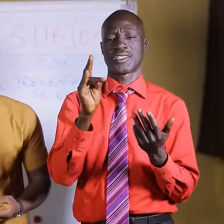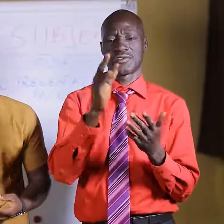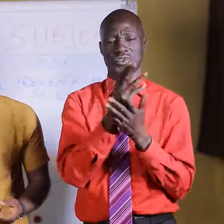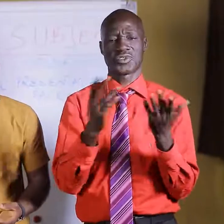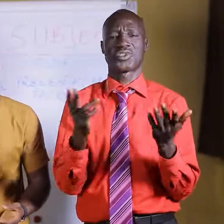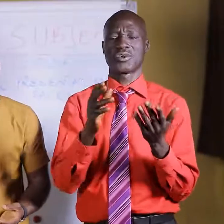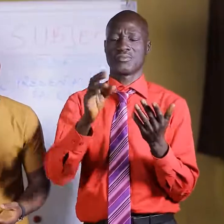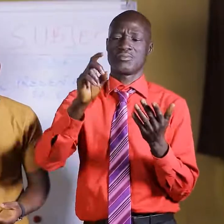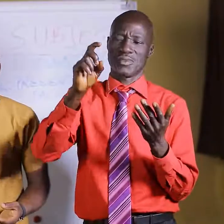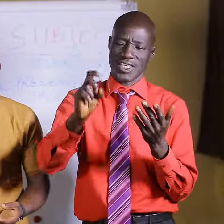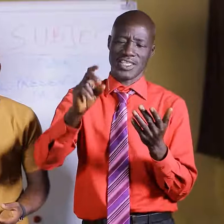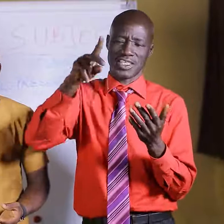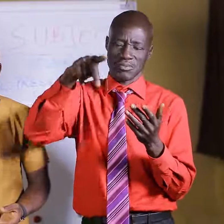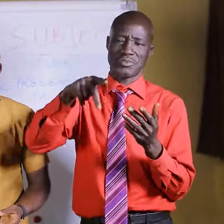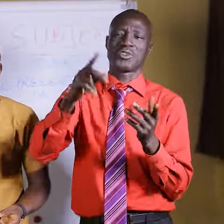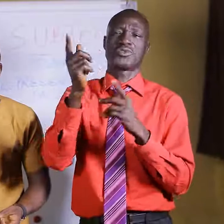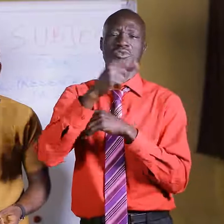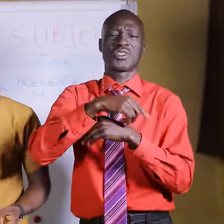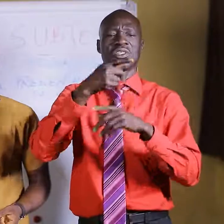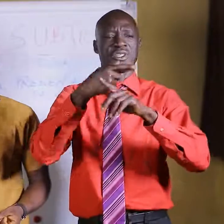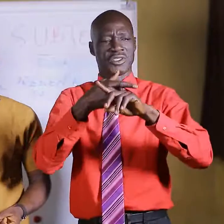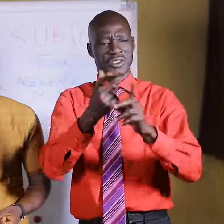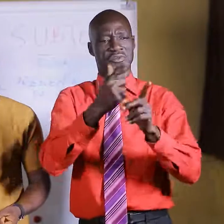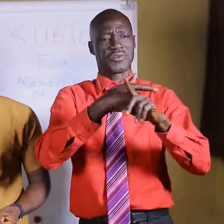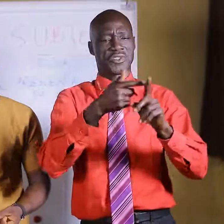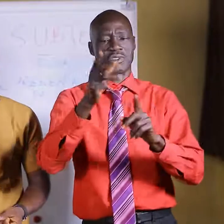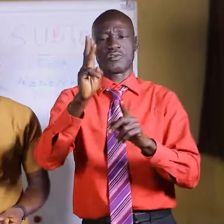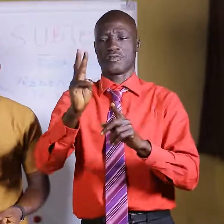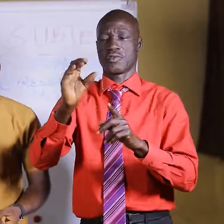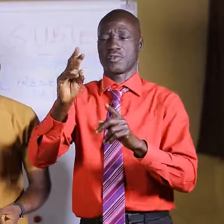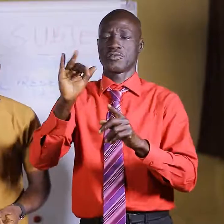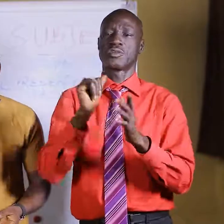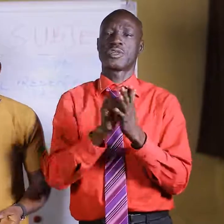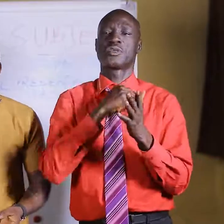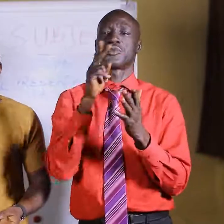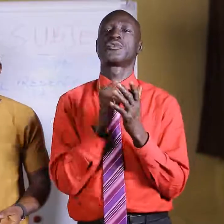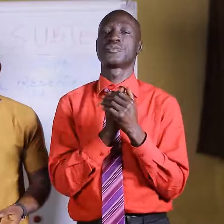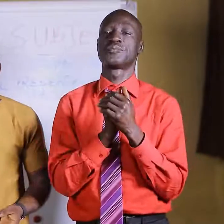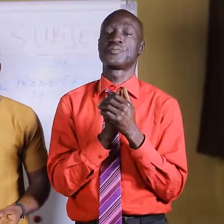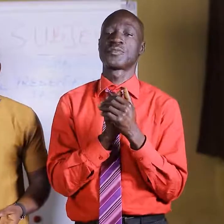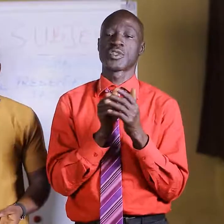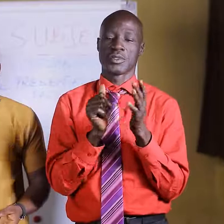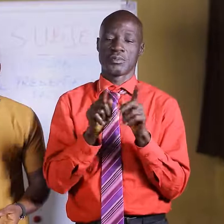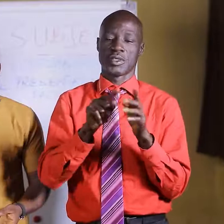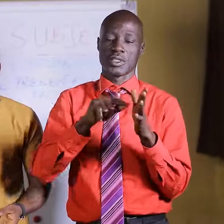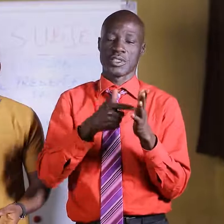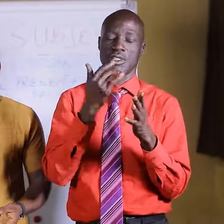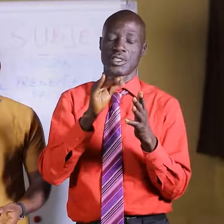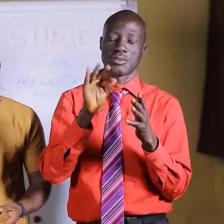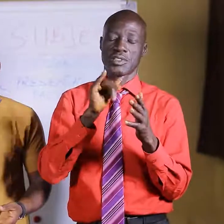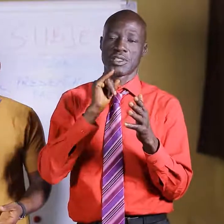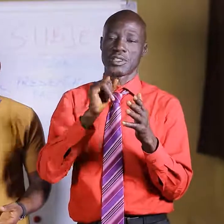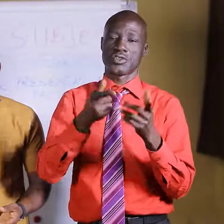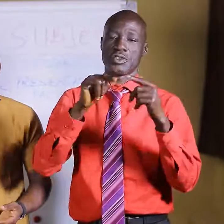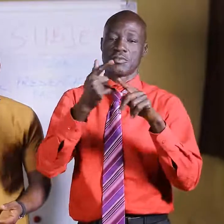using XP up till date. Some are using different operating system. But this presentation is coming from what? From a